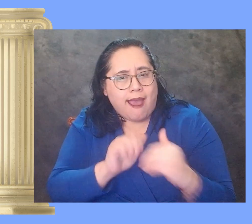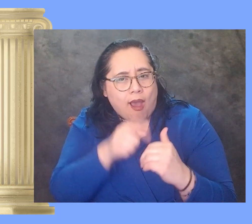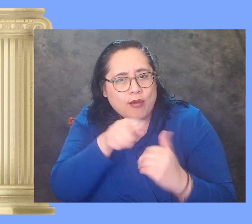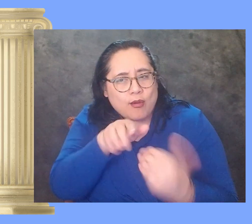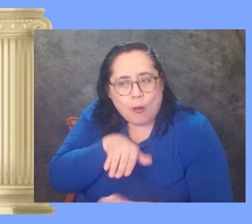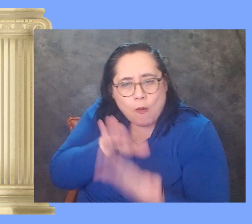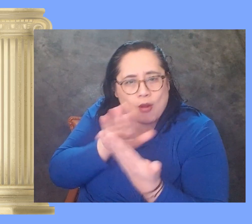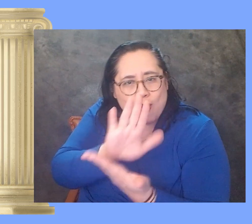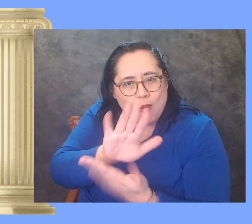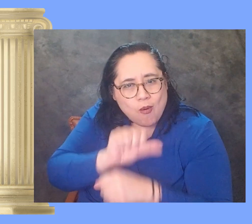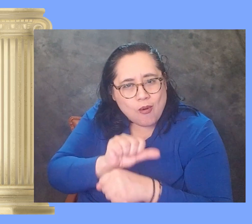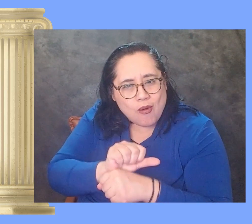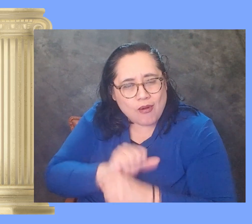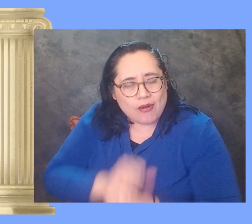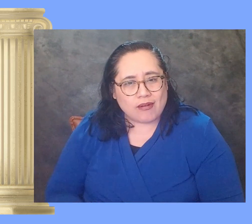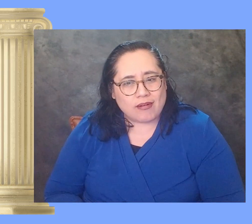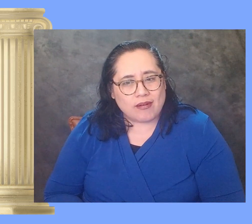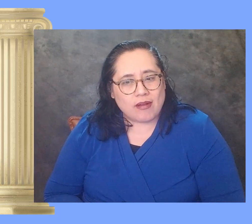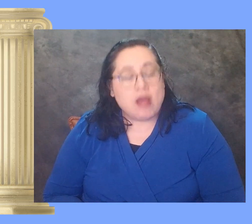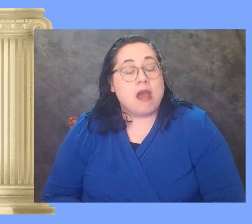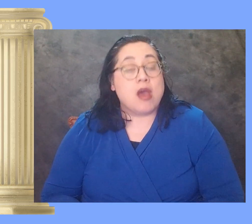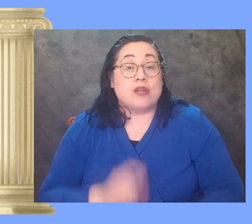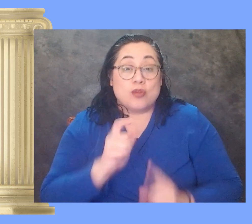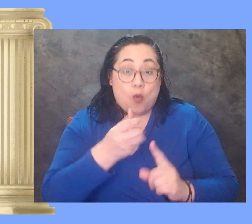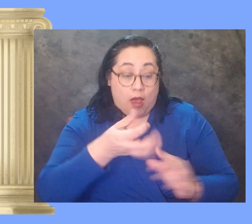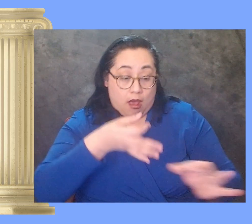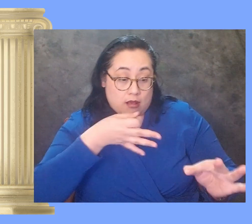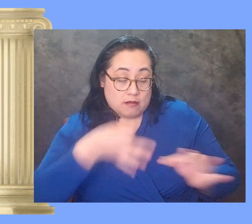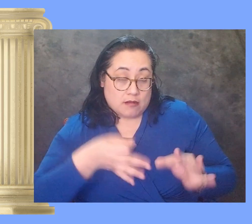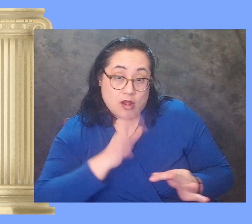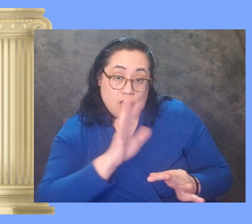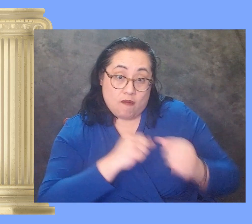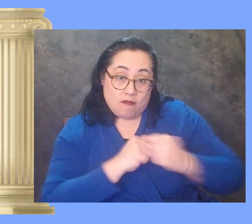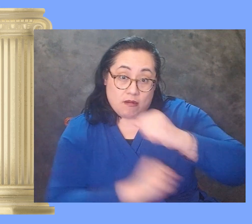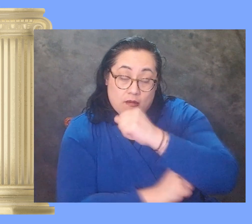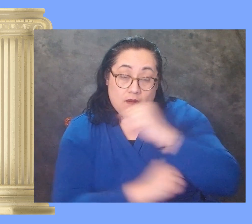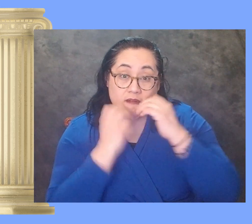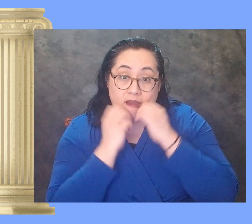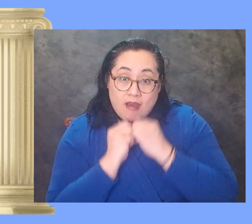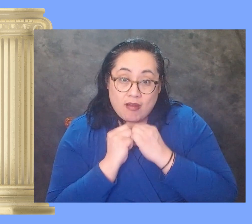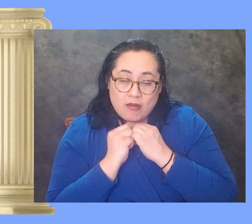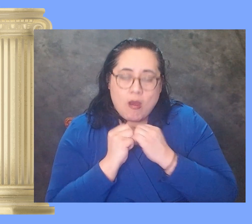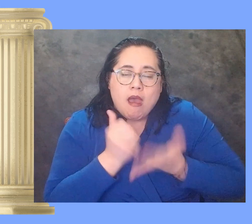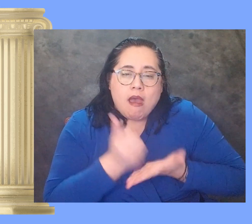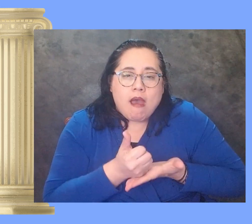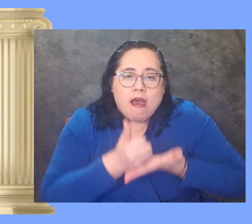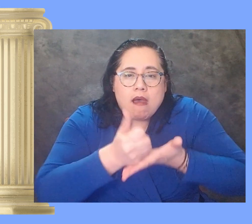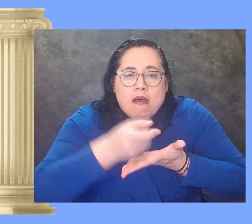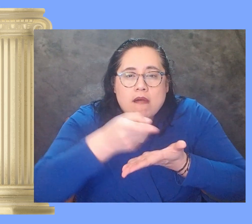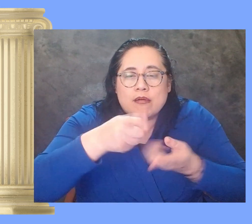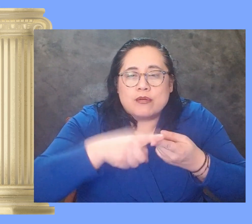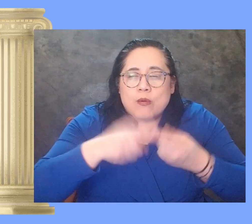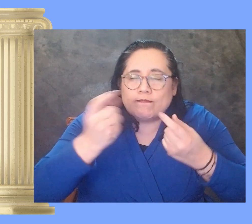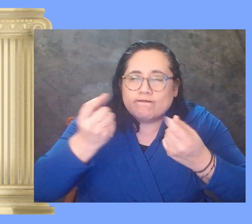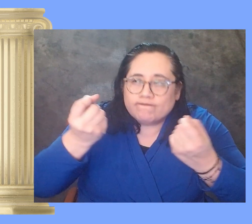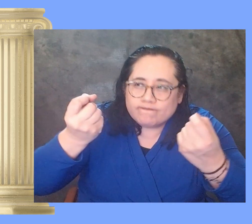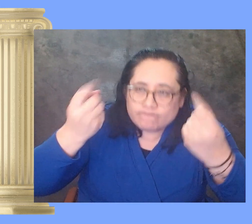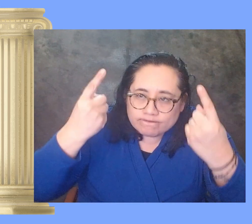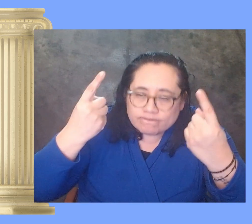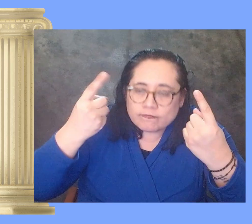you? How is it that you approach your work? And I'll explain that your values help you